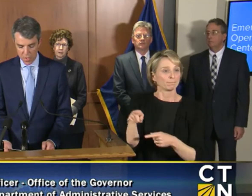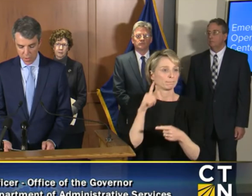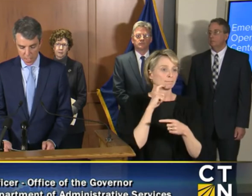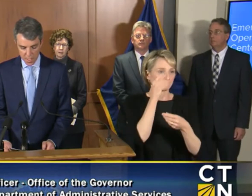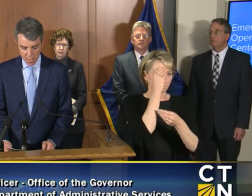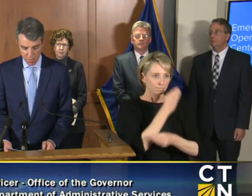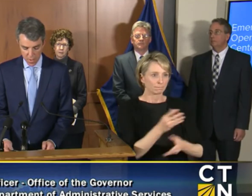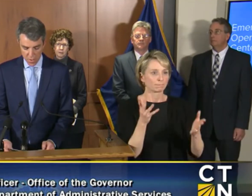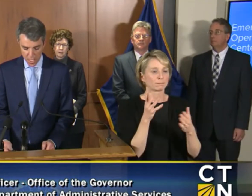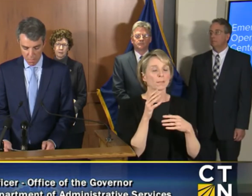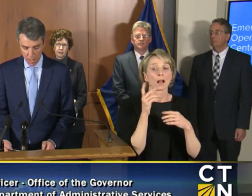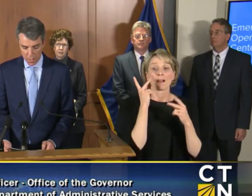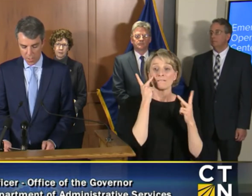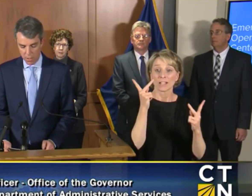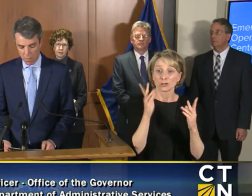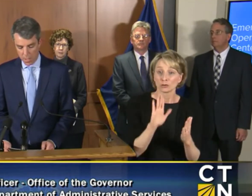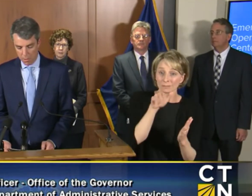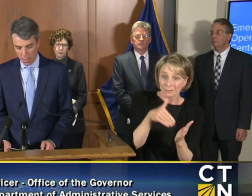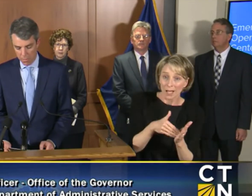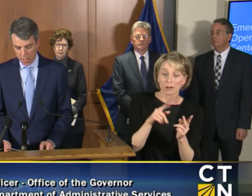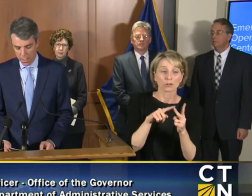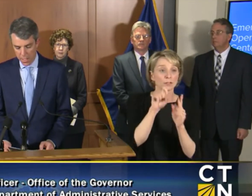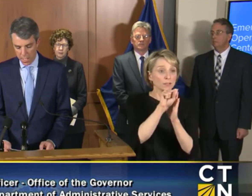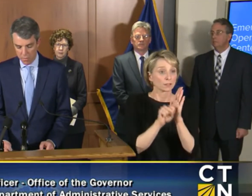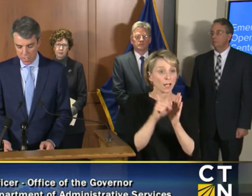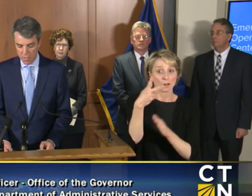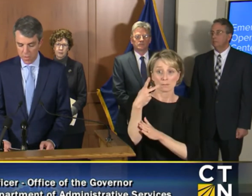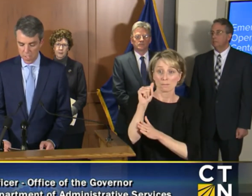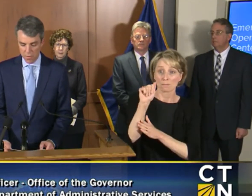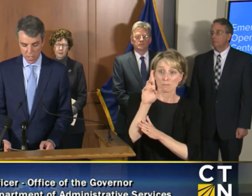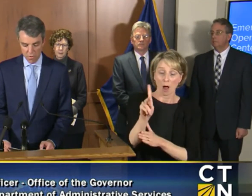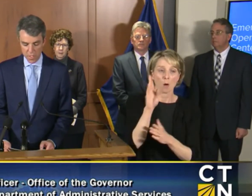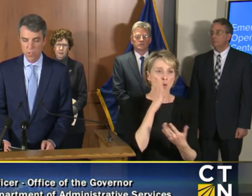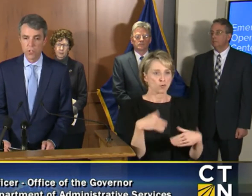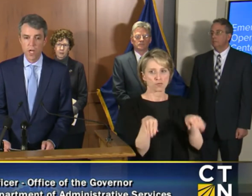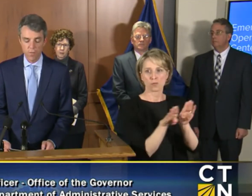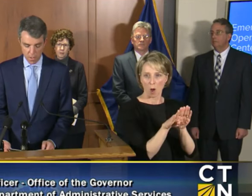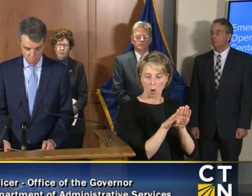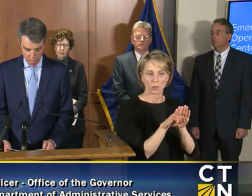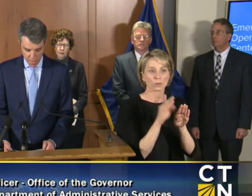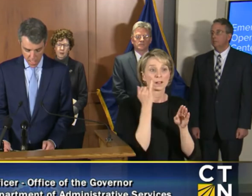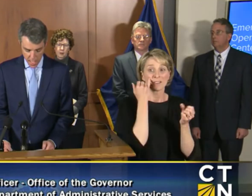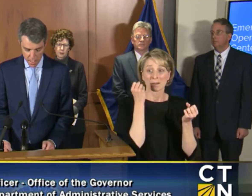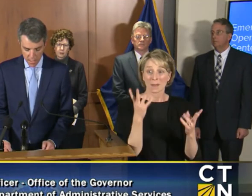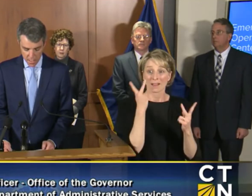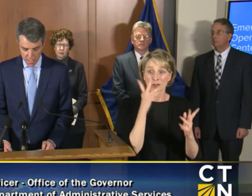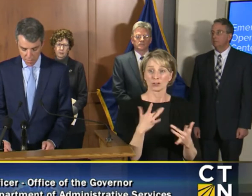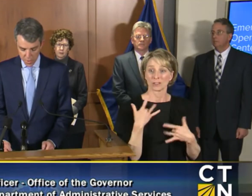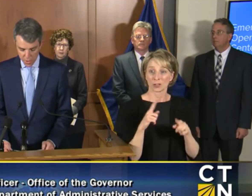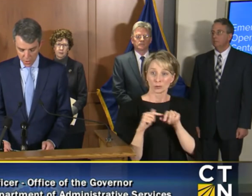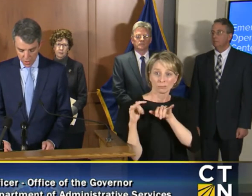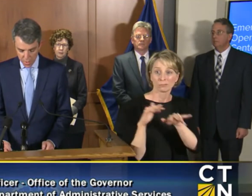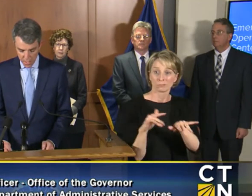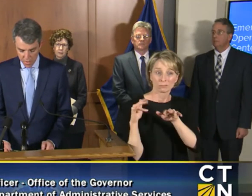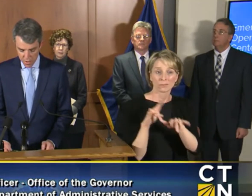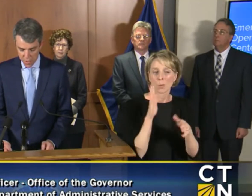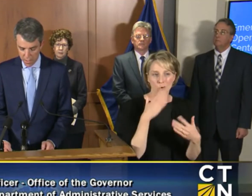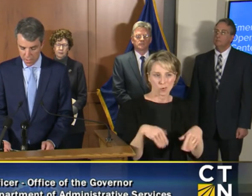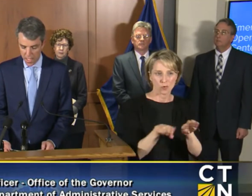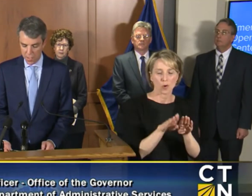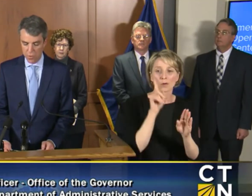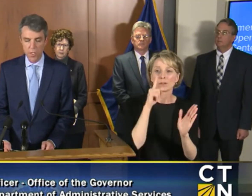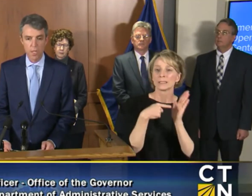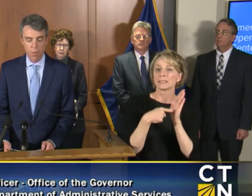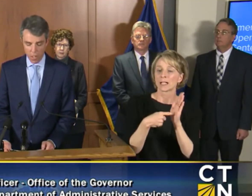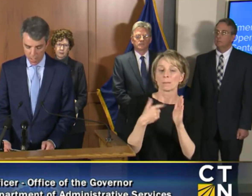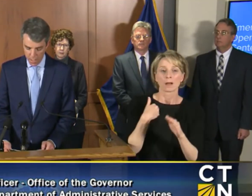and facilities at some of our state parks that are open to the public and receive significant visitor traffic throughout the day. Examples include the visitor center